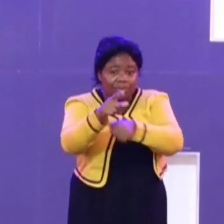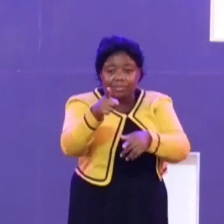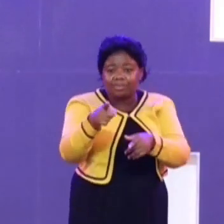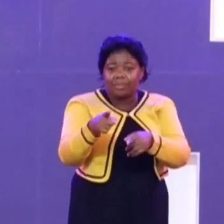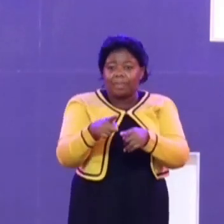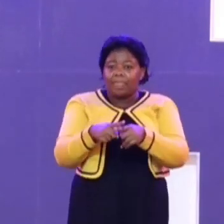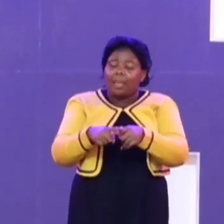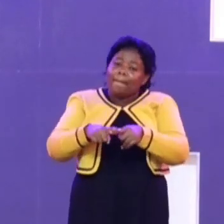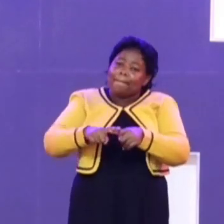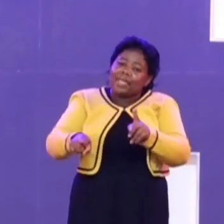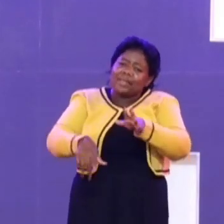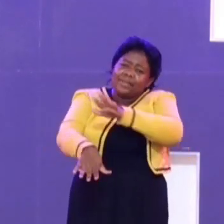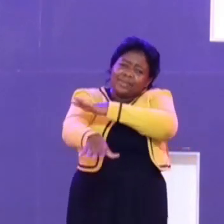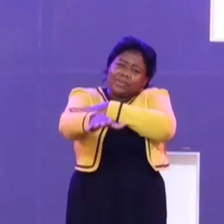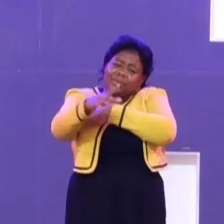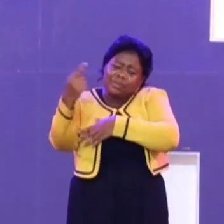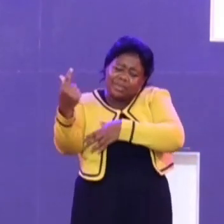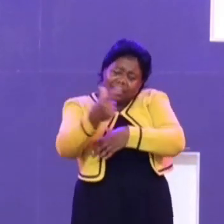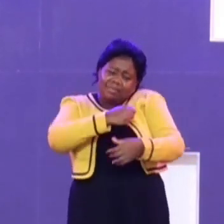naye Katonda agende ng'adiringa nekinze